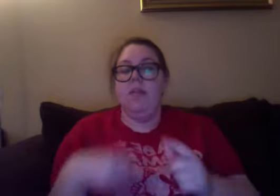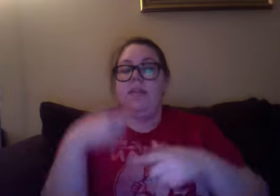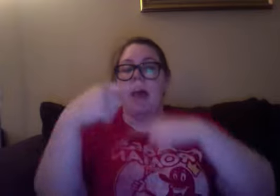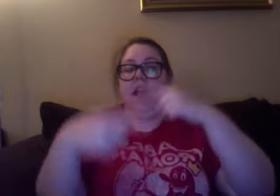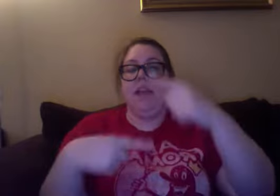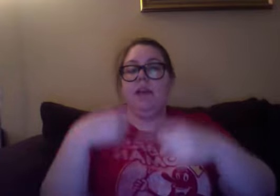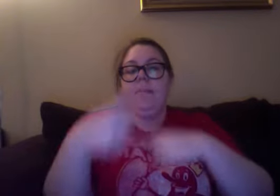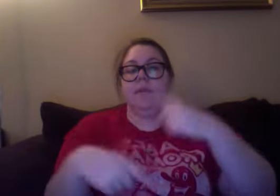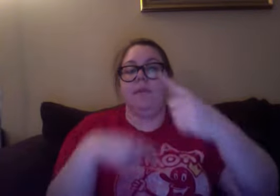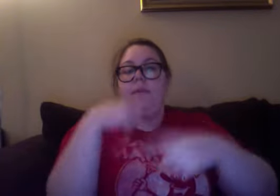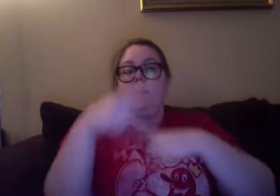Sign?